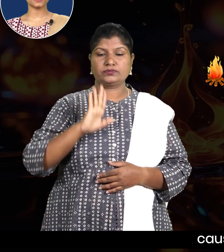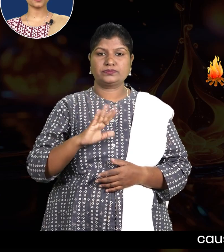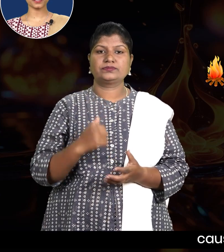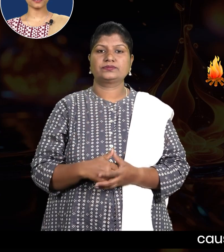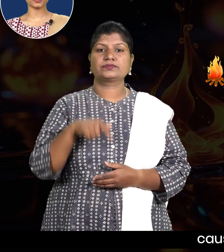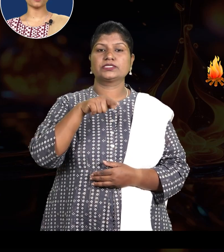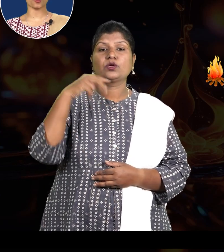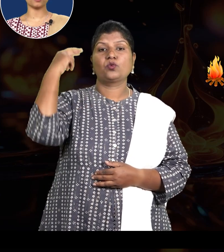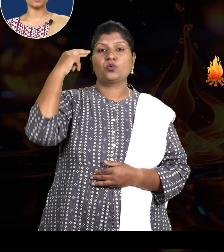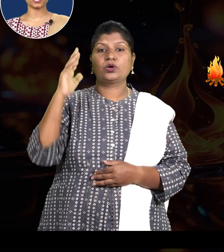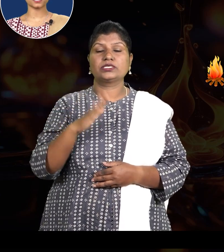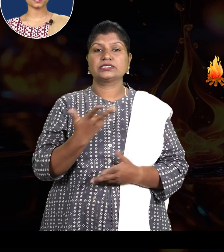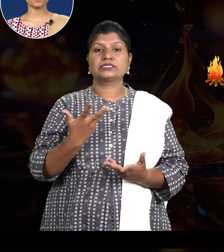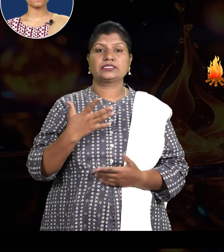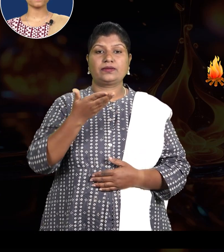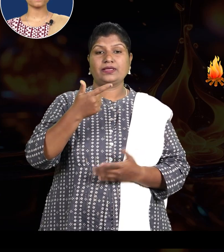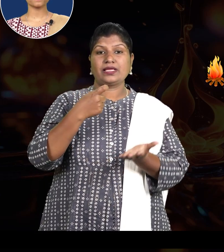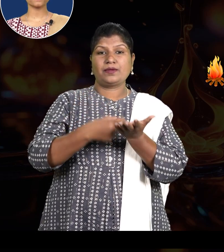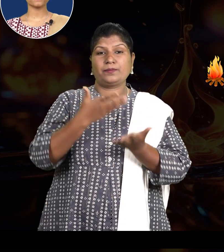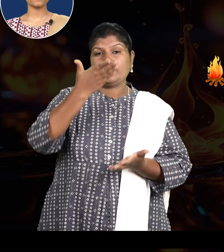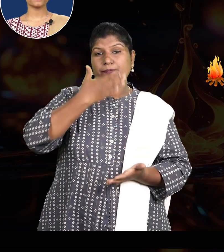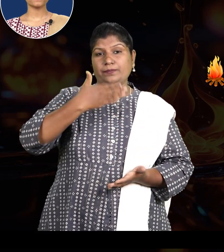causing respiratory problems.